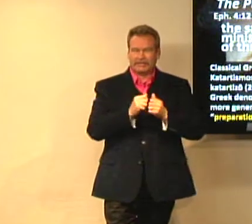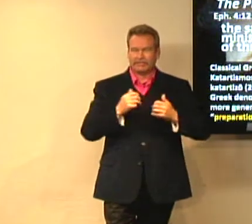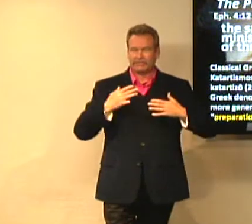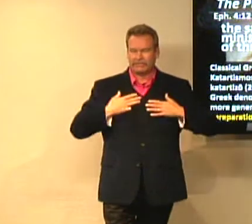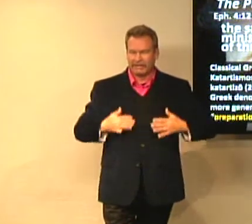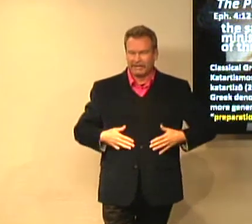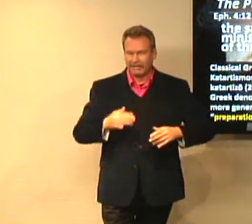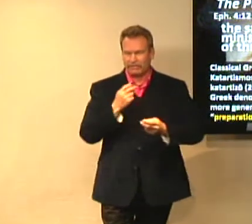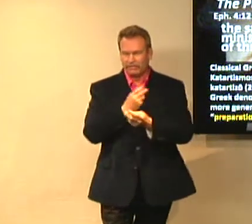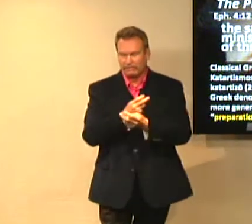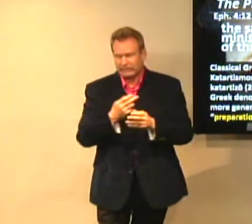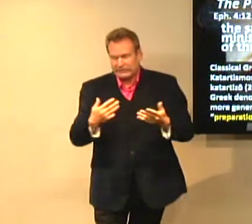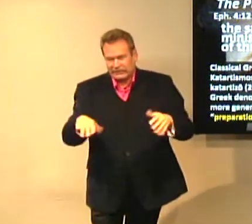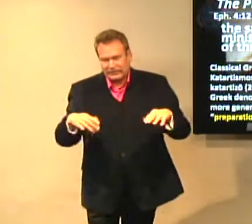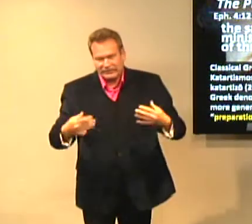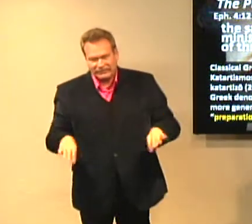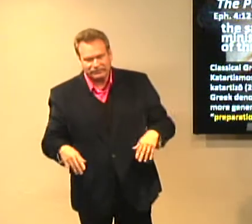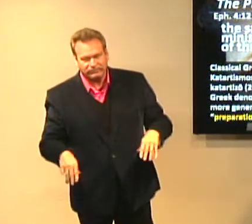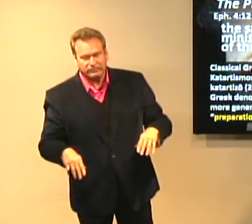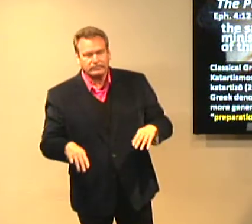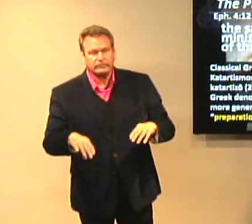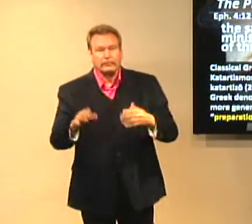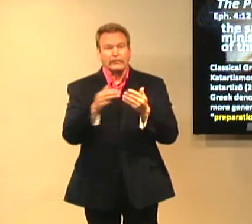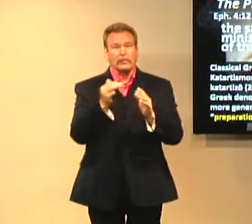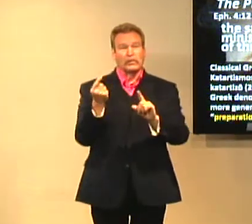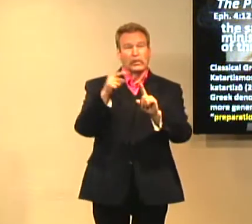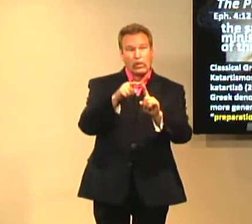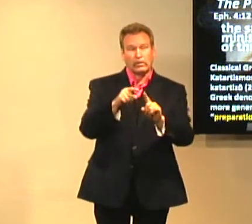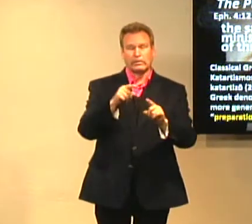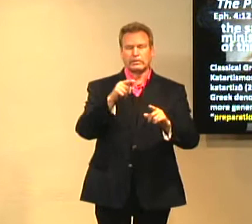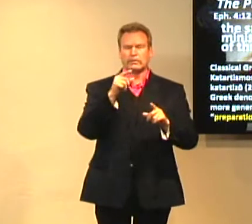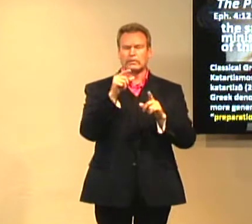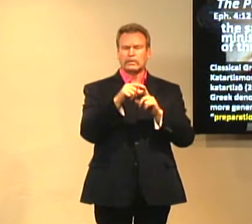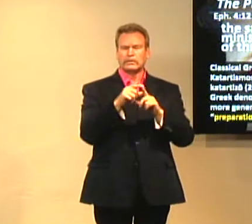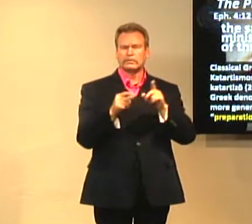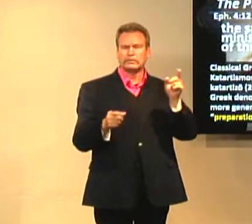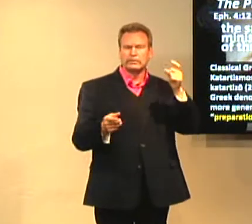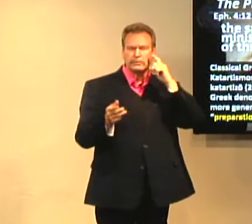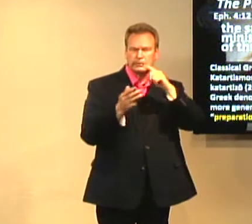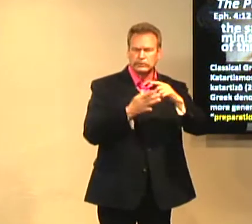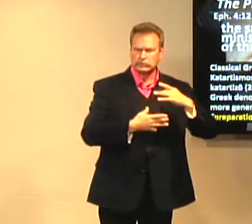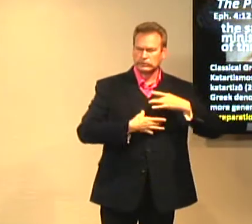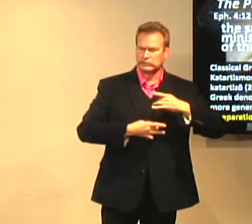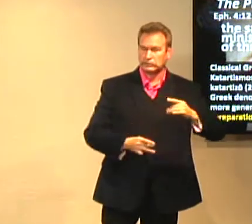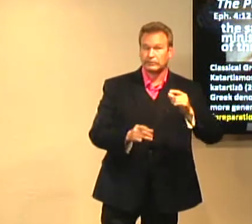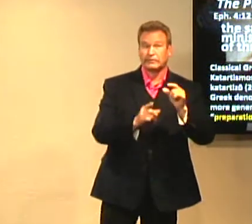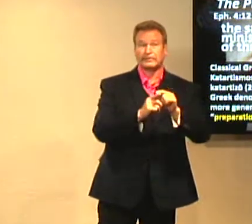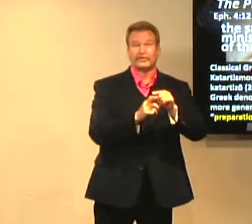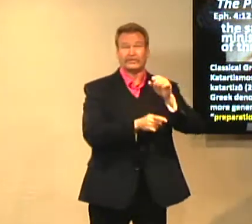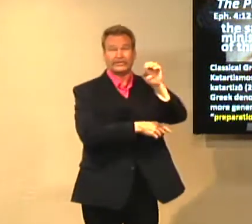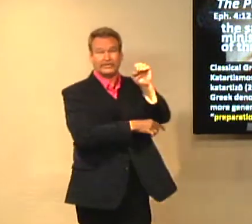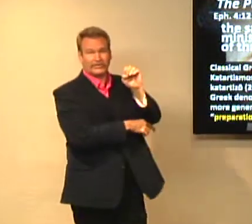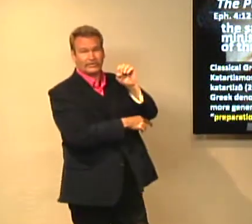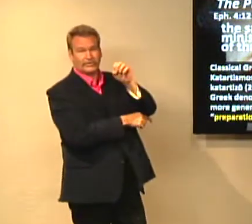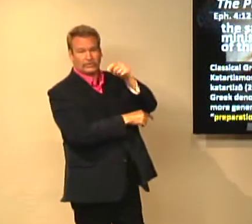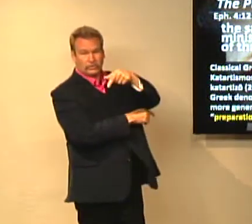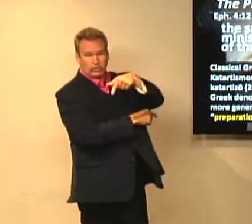But you know, an elderly person needs to be very careful because their bones, be very careful they don't fall. So this is a really interesting